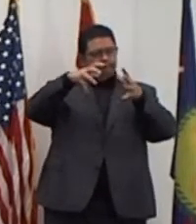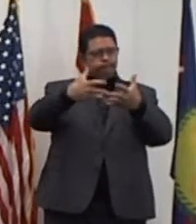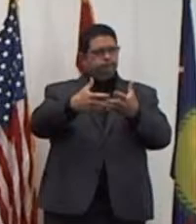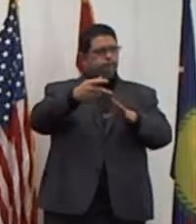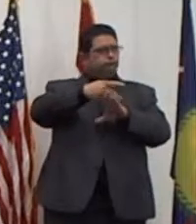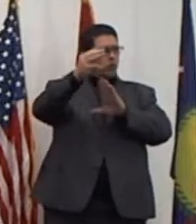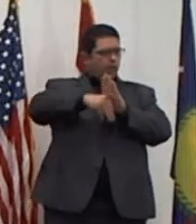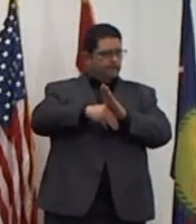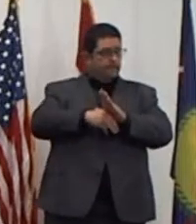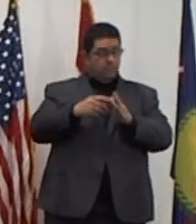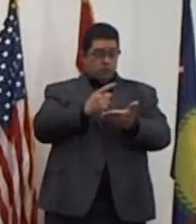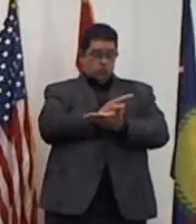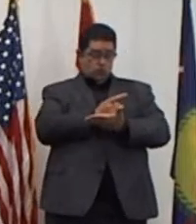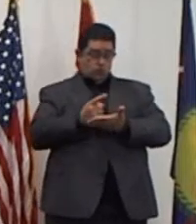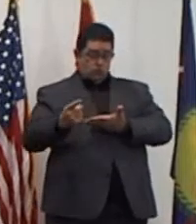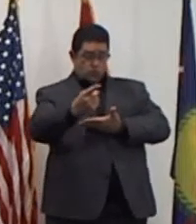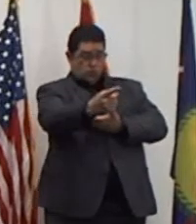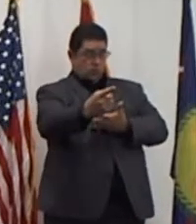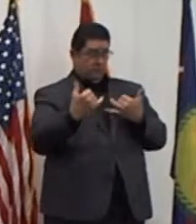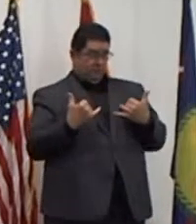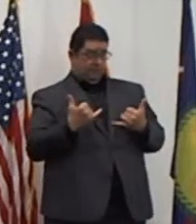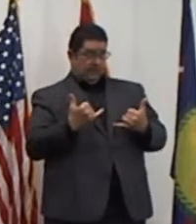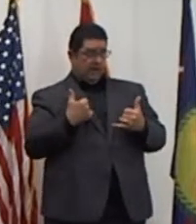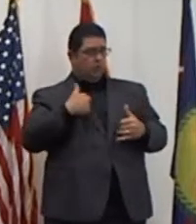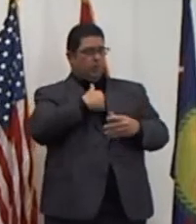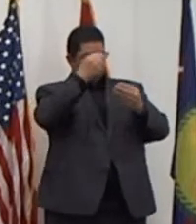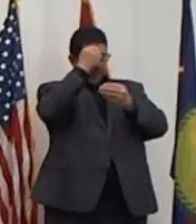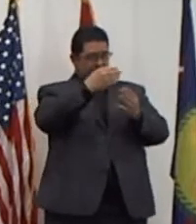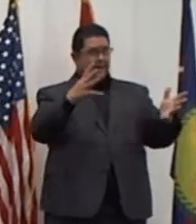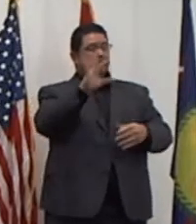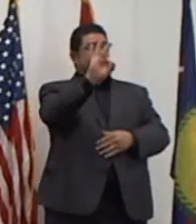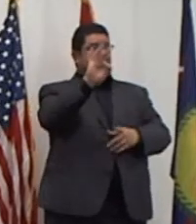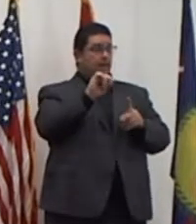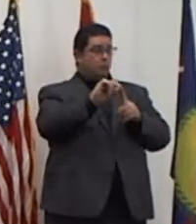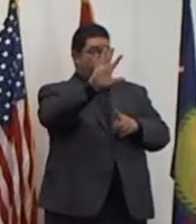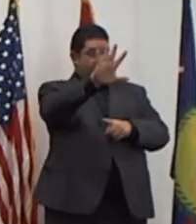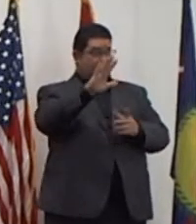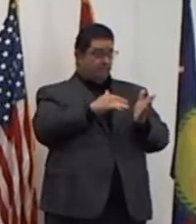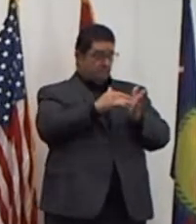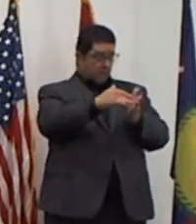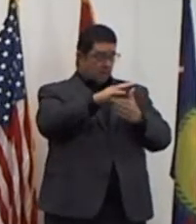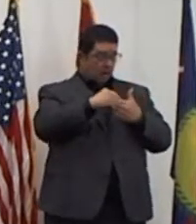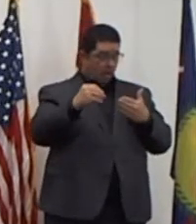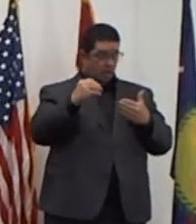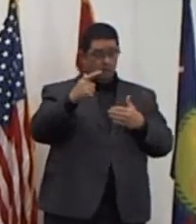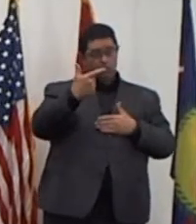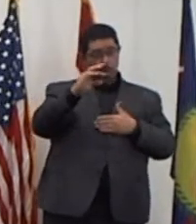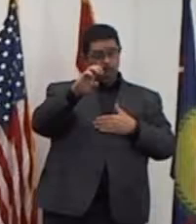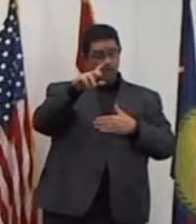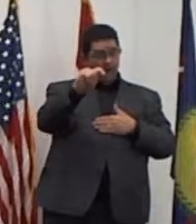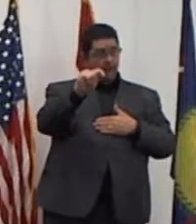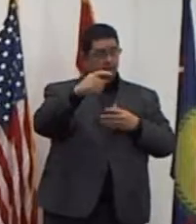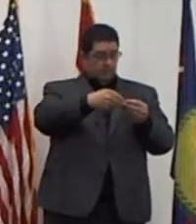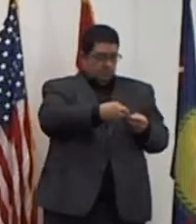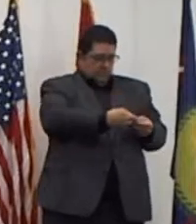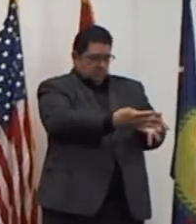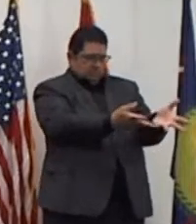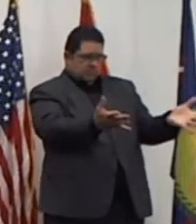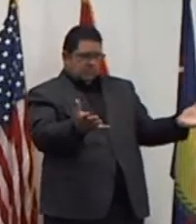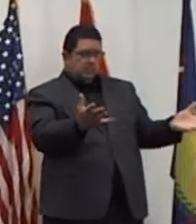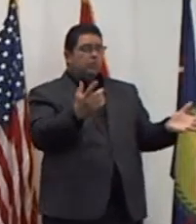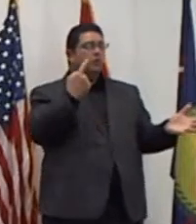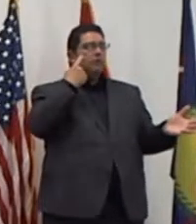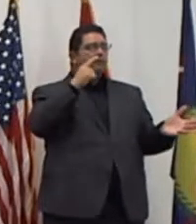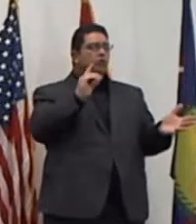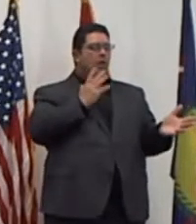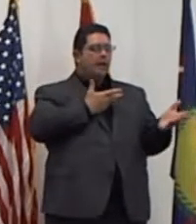today, we will announce $9.5 million of grants that will be allocated to support programs in our